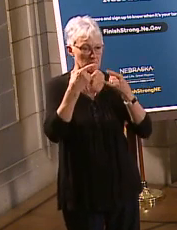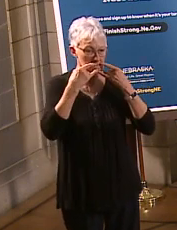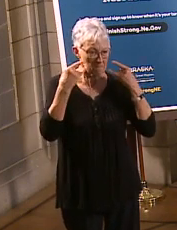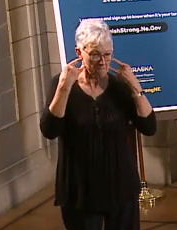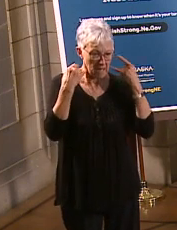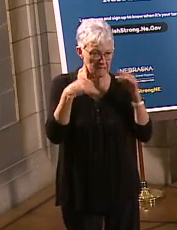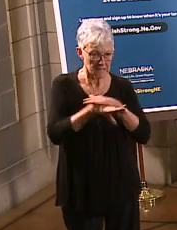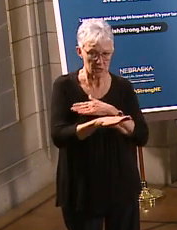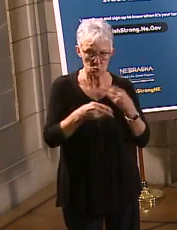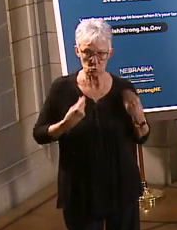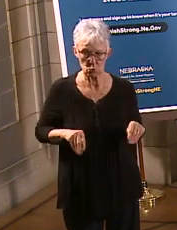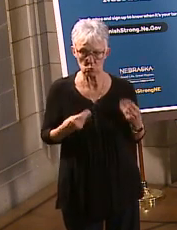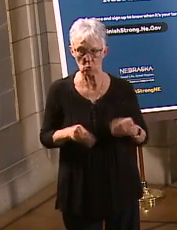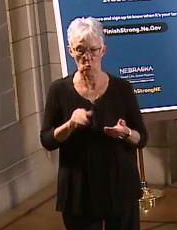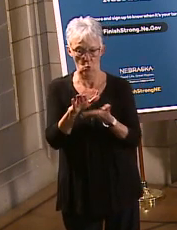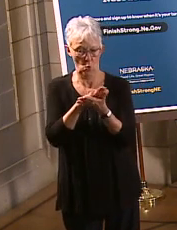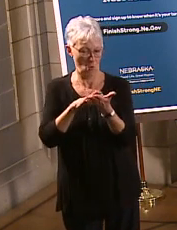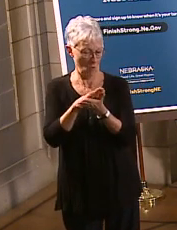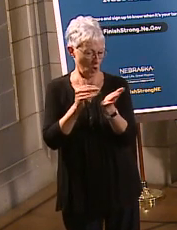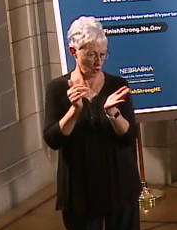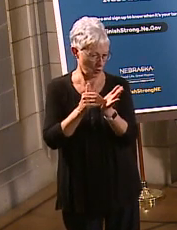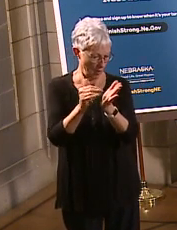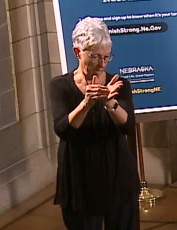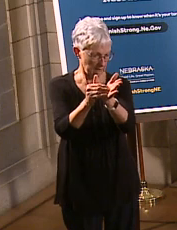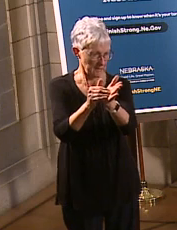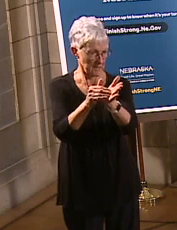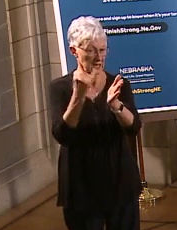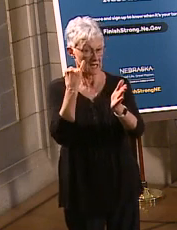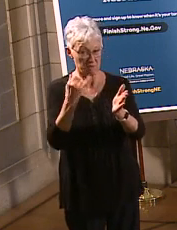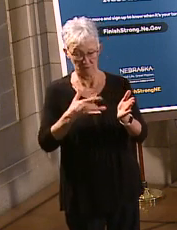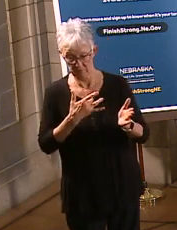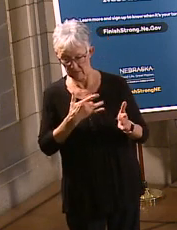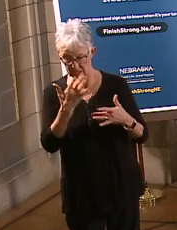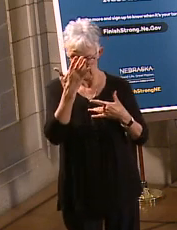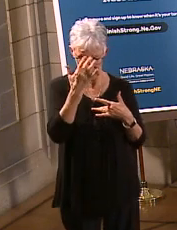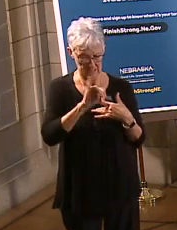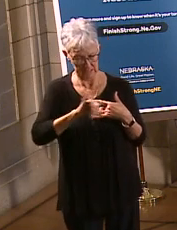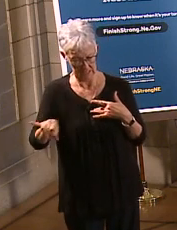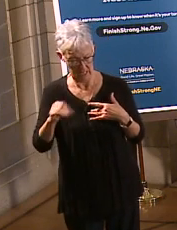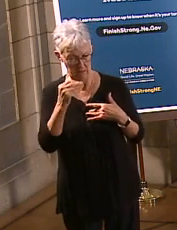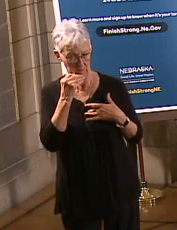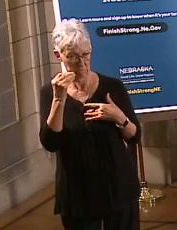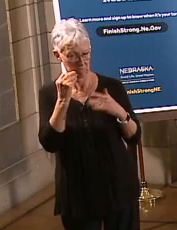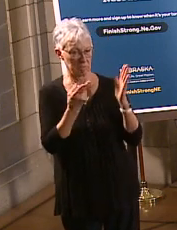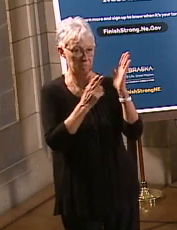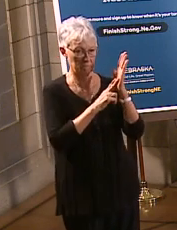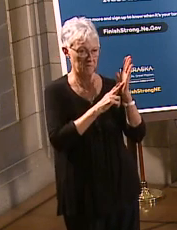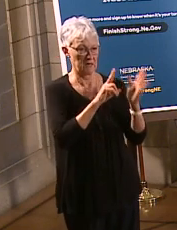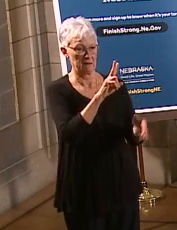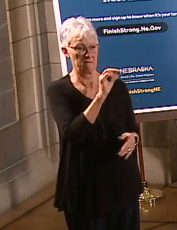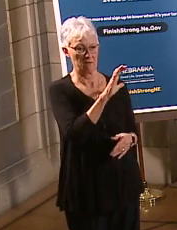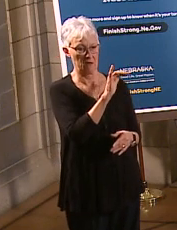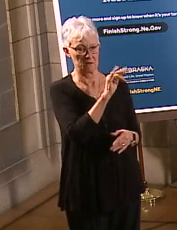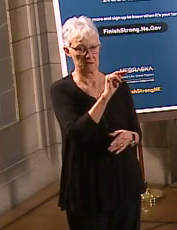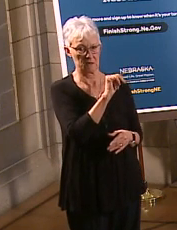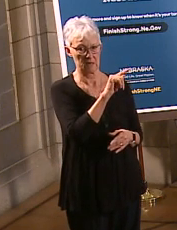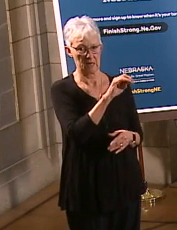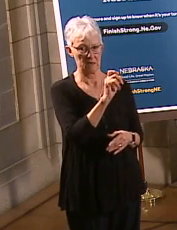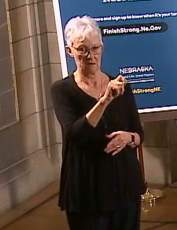hands often, stay home when you have those symptoms. Sign up at vaccinate.ne.gov or call